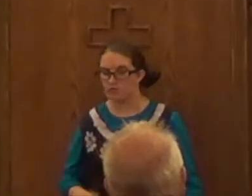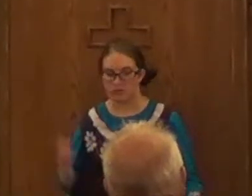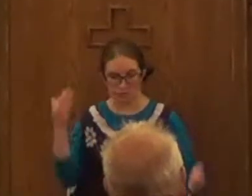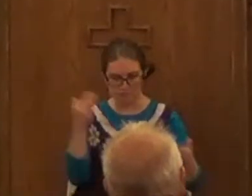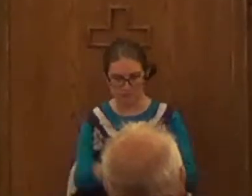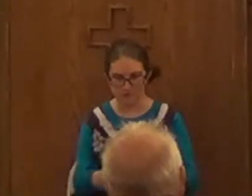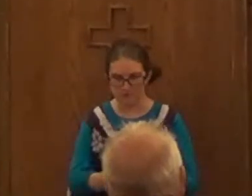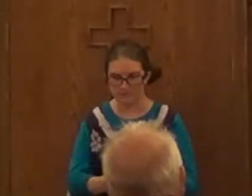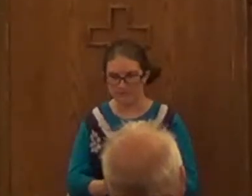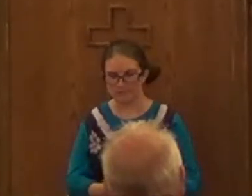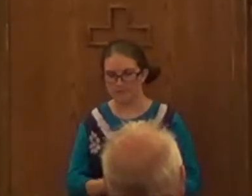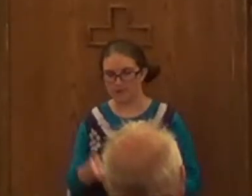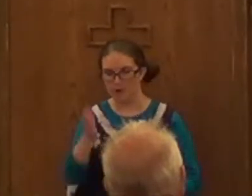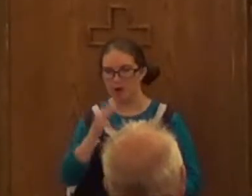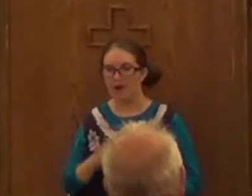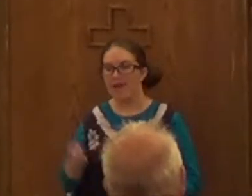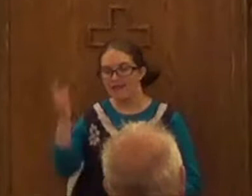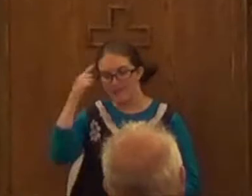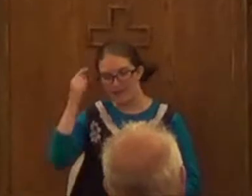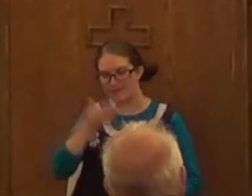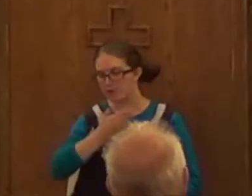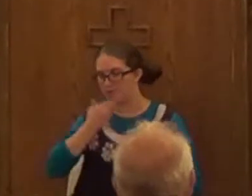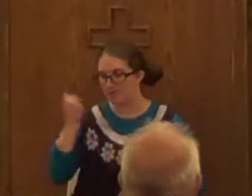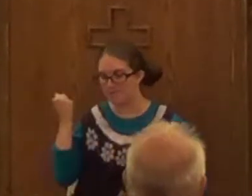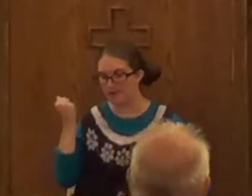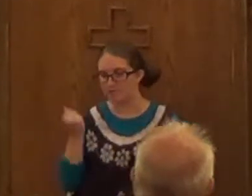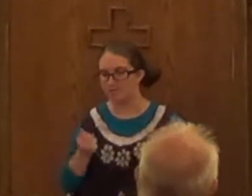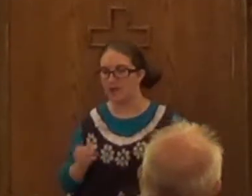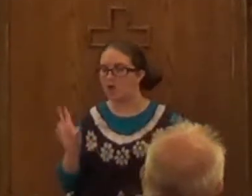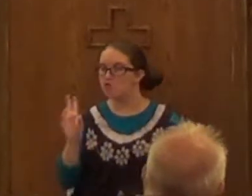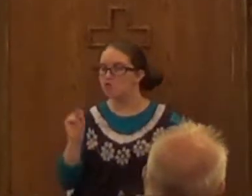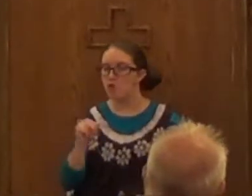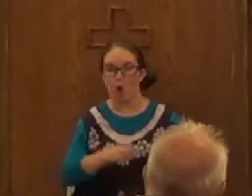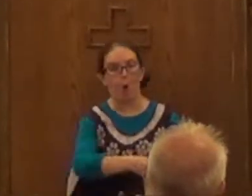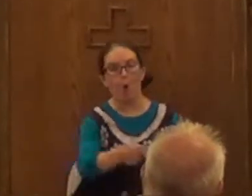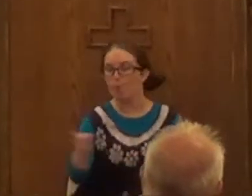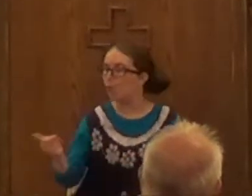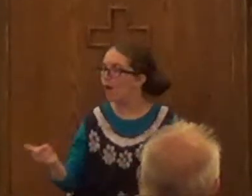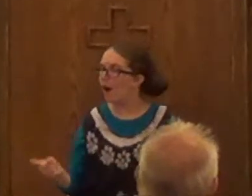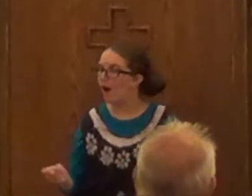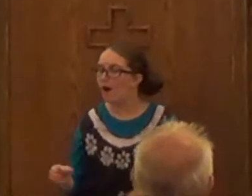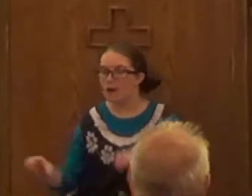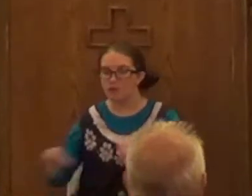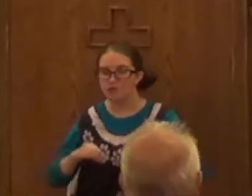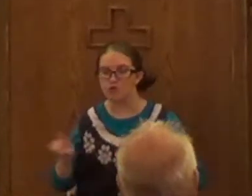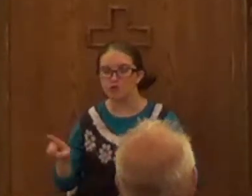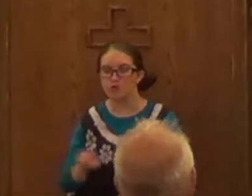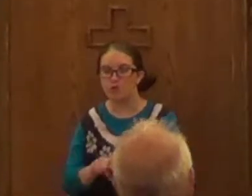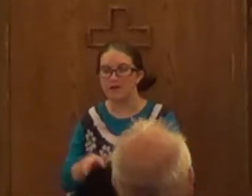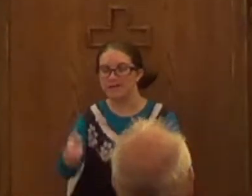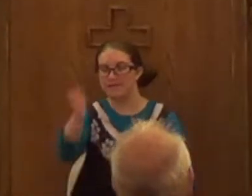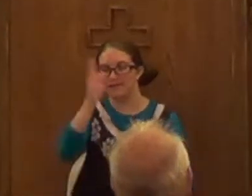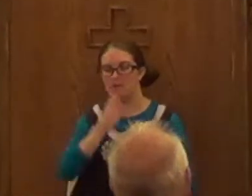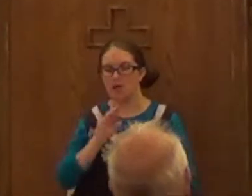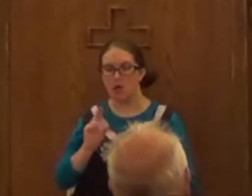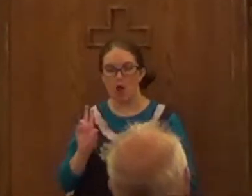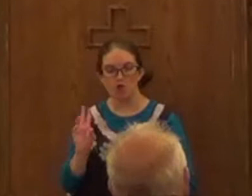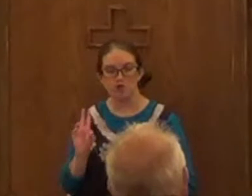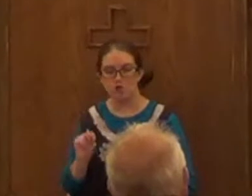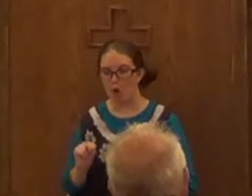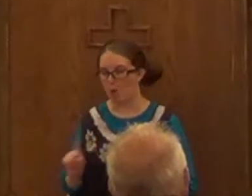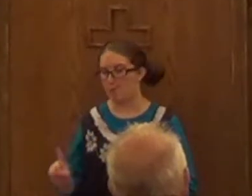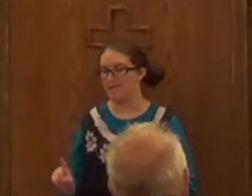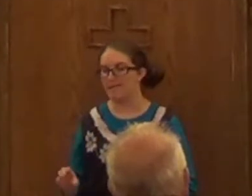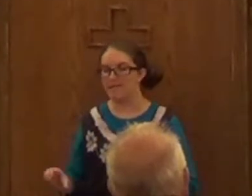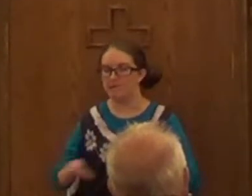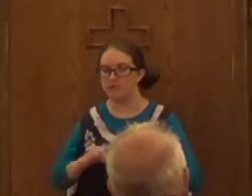into thinking there's something better. Can I tell you tonight, nobody can do it like God. Nobody can do it like God